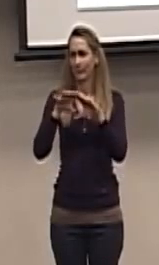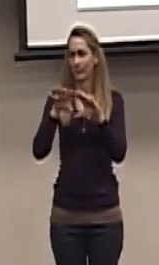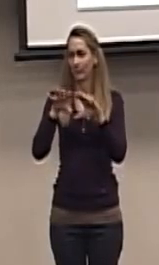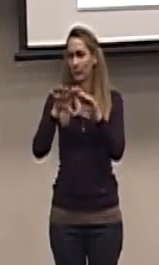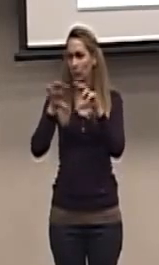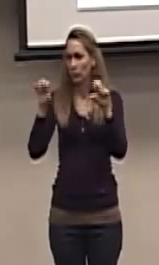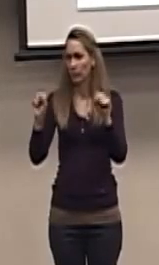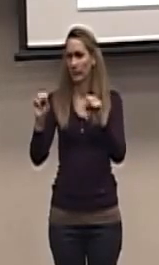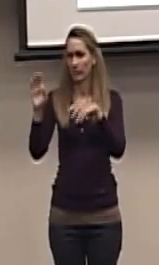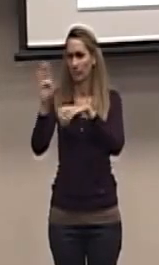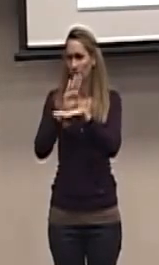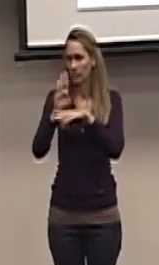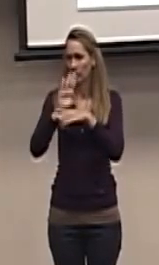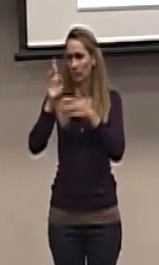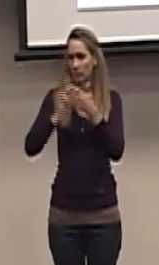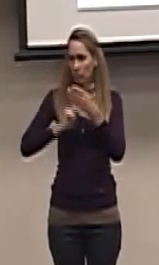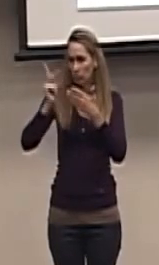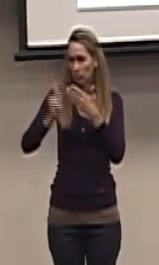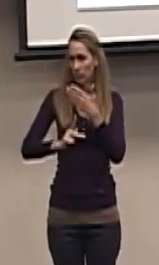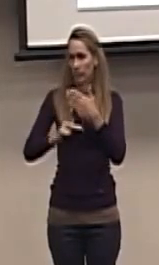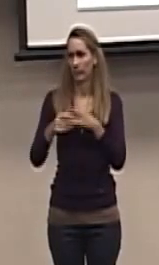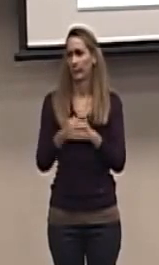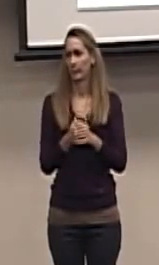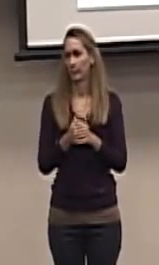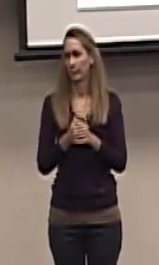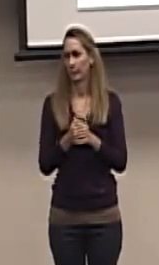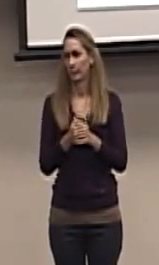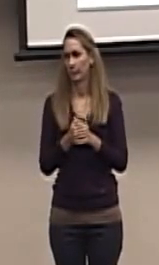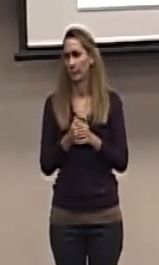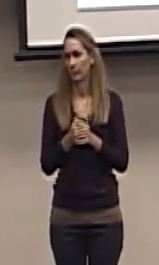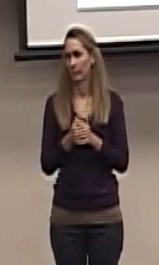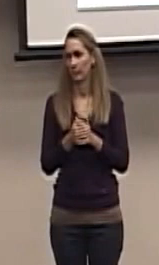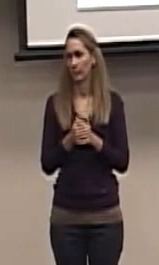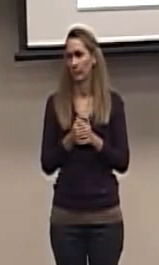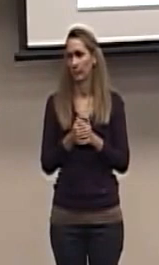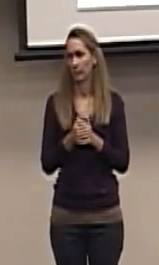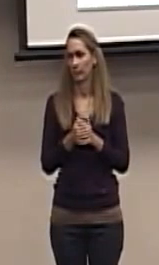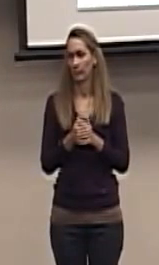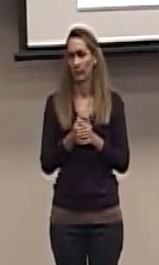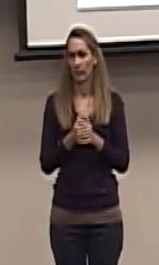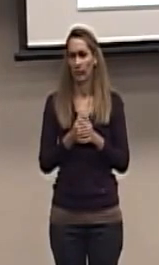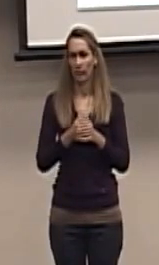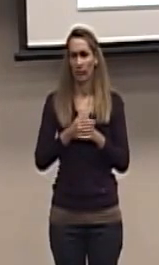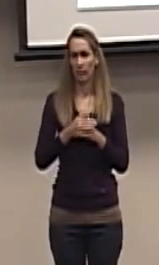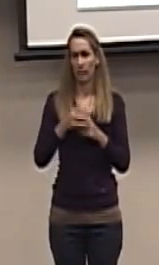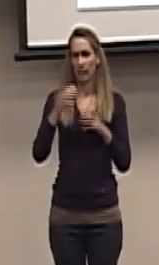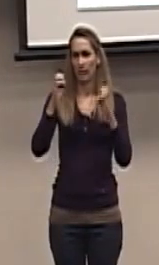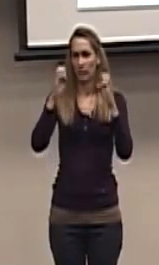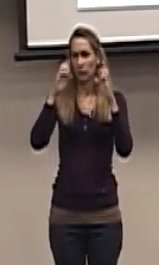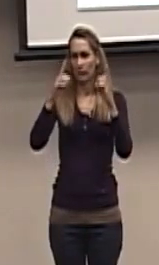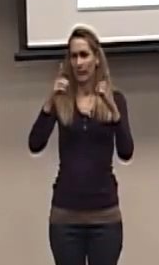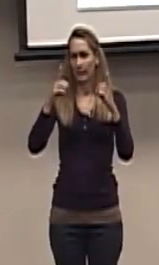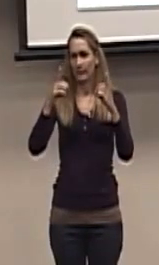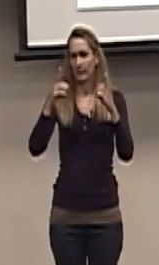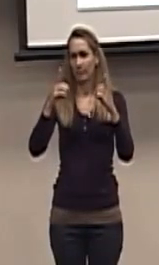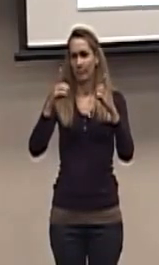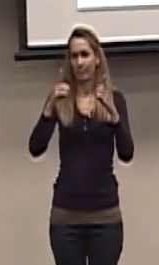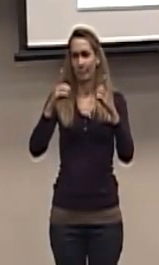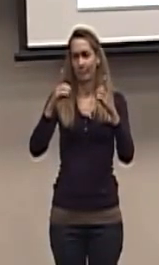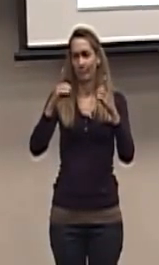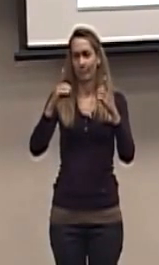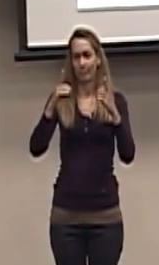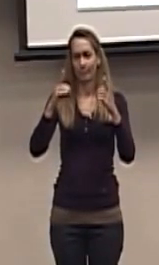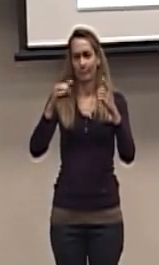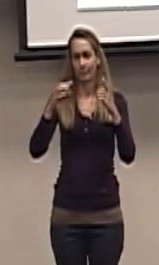This has the authority of the Ministry of Education of Ghana to offer bachelor's and